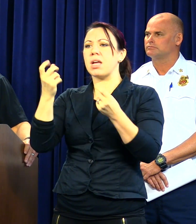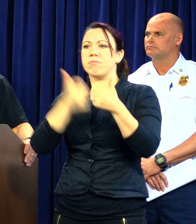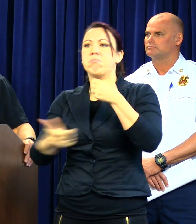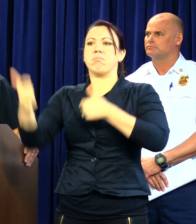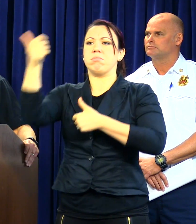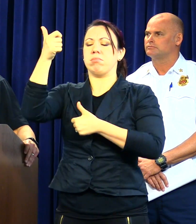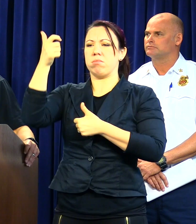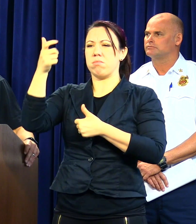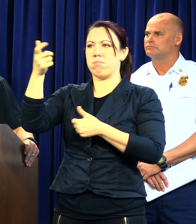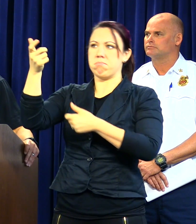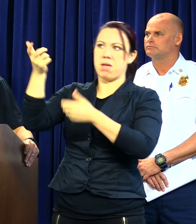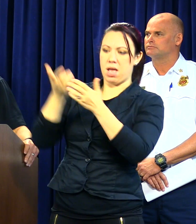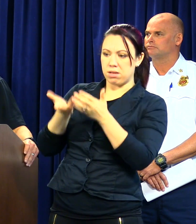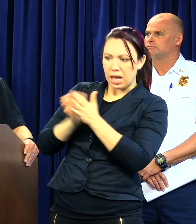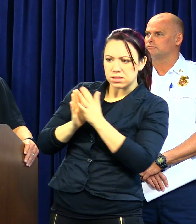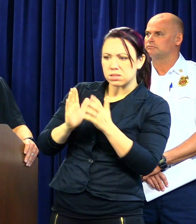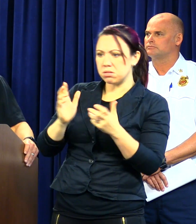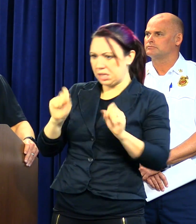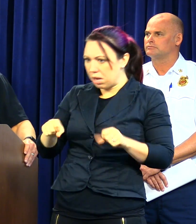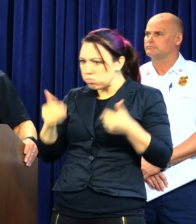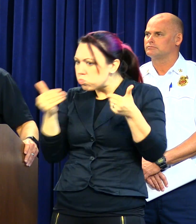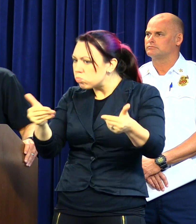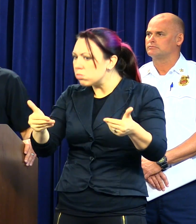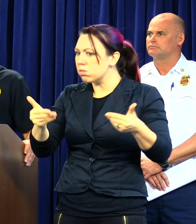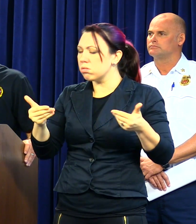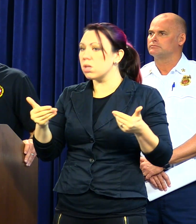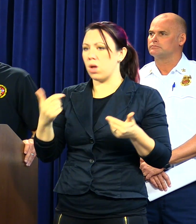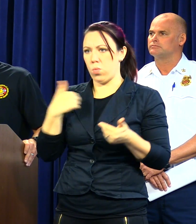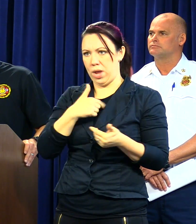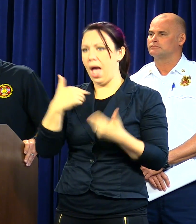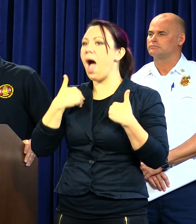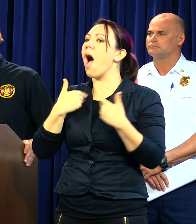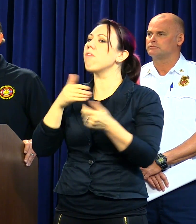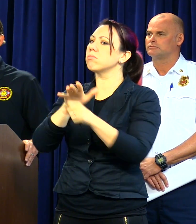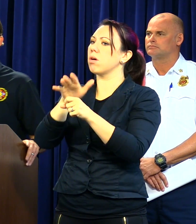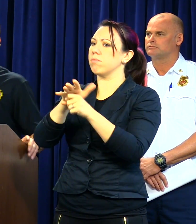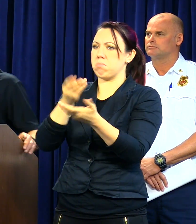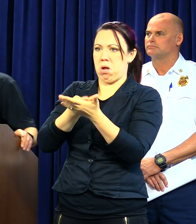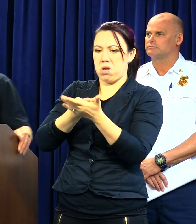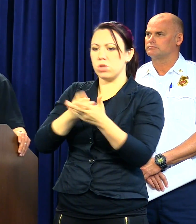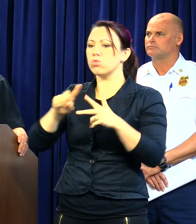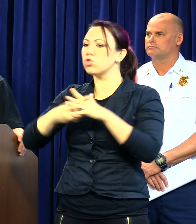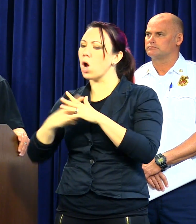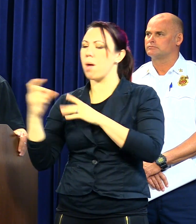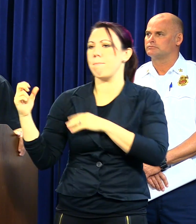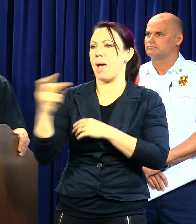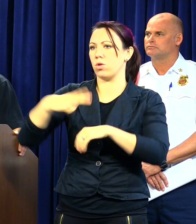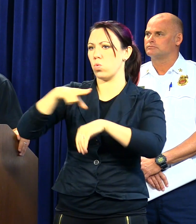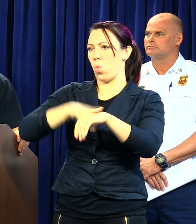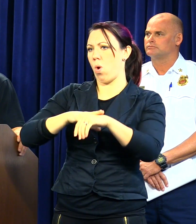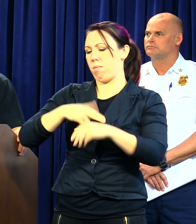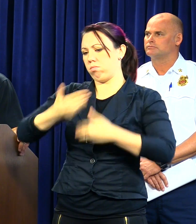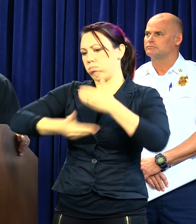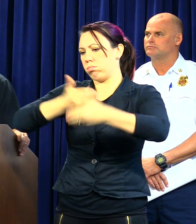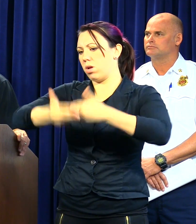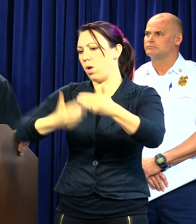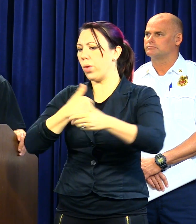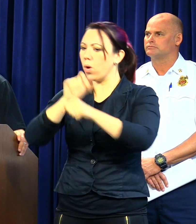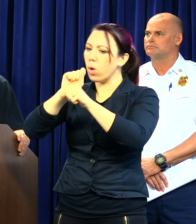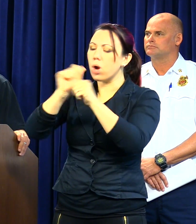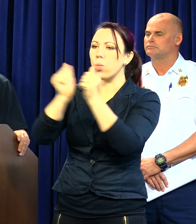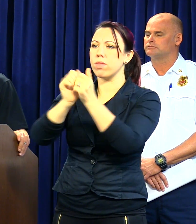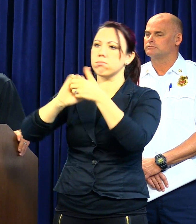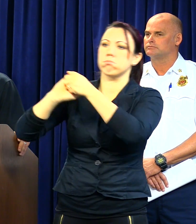about our ability to begin to move. We have the financial resources to start the rebuilding process as we work with FEMA